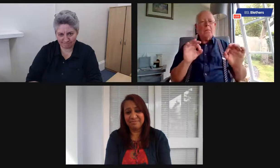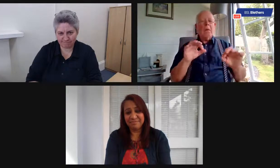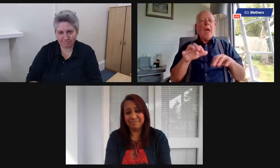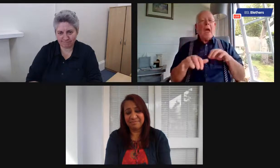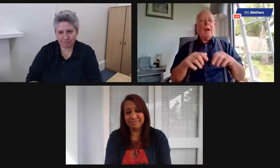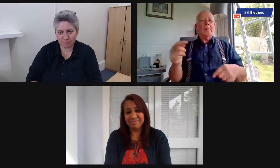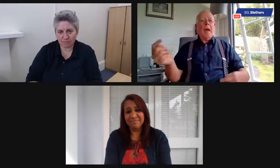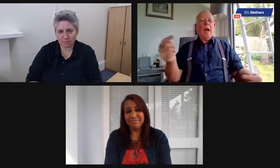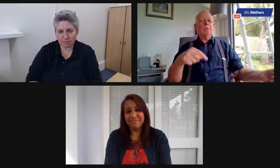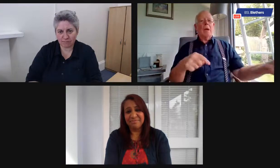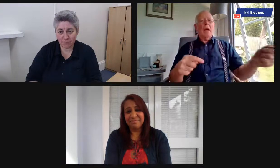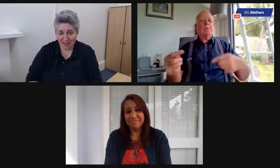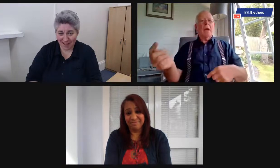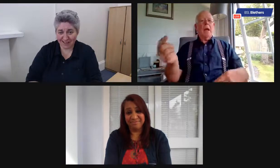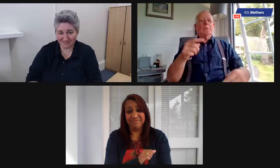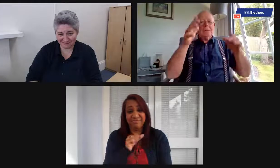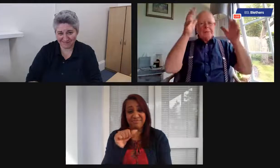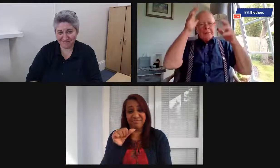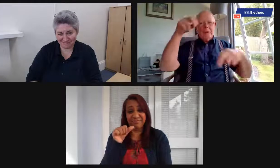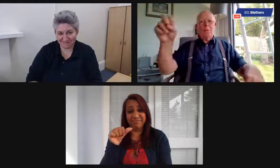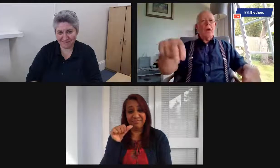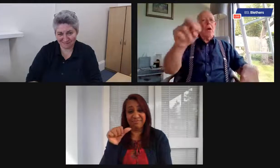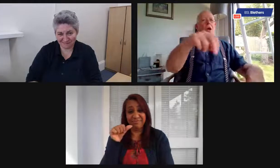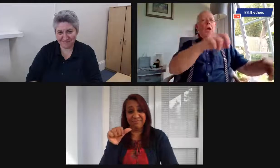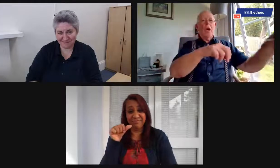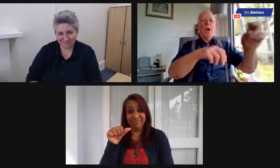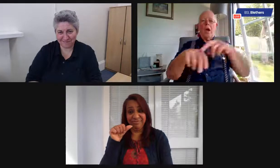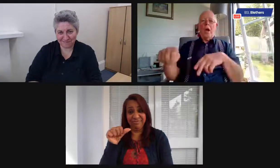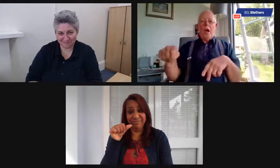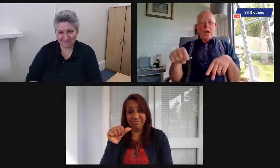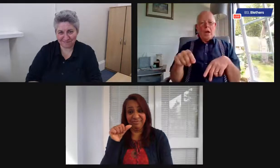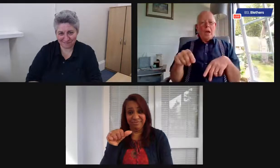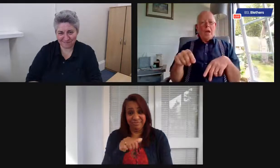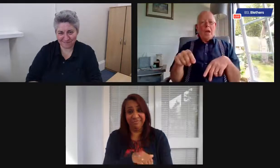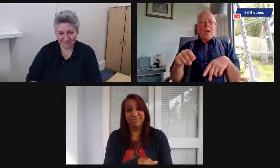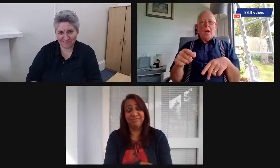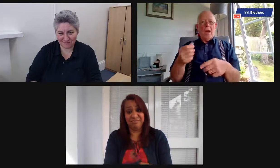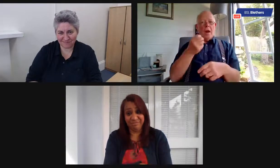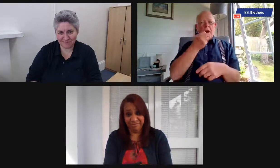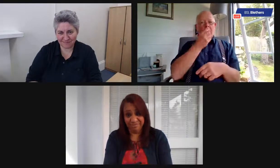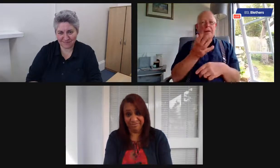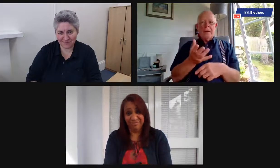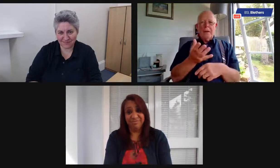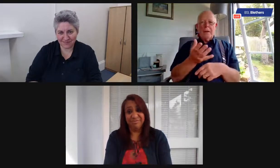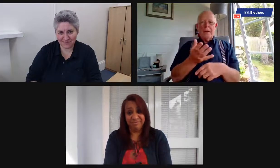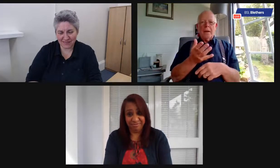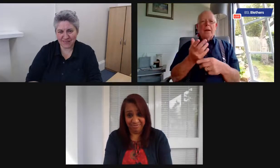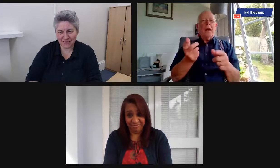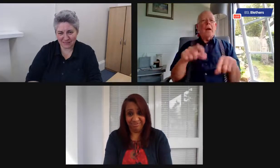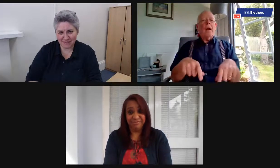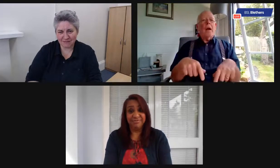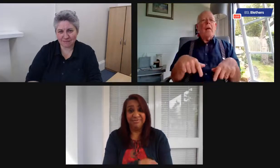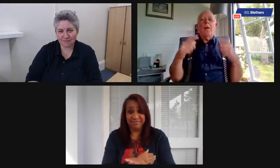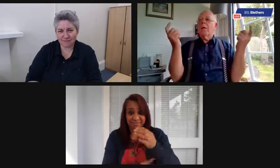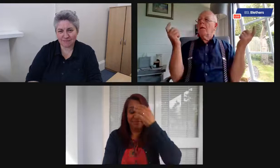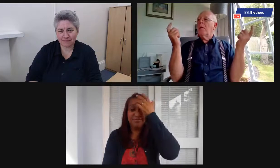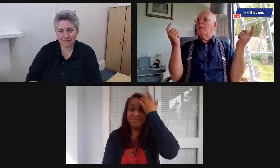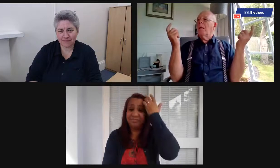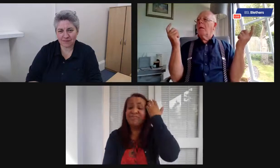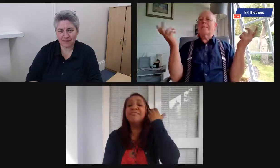how quiet the streets were Mhm. because of the lack of human traffic and vehicular traffic, and the animals actually came out